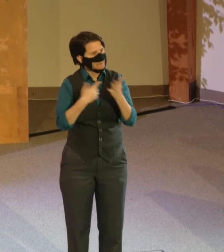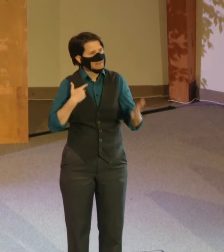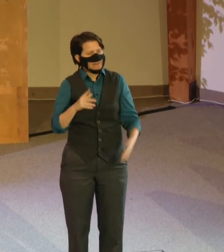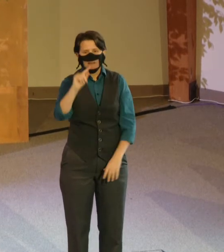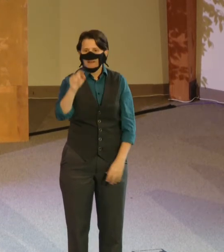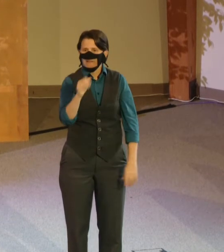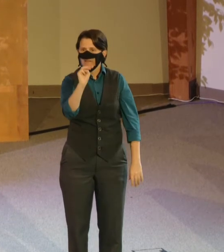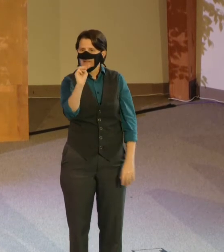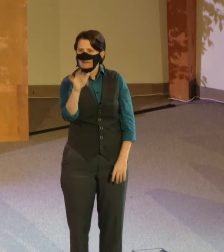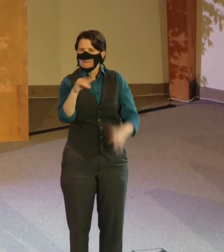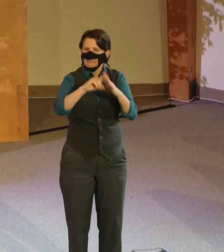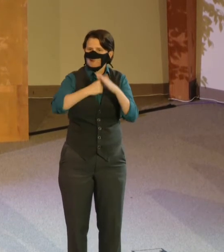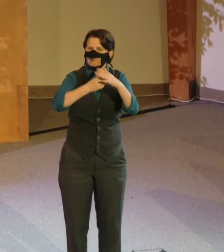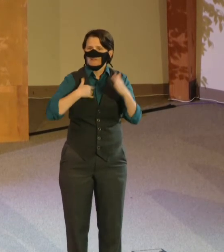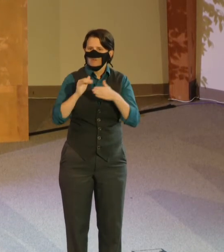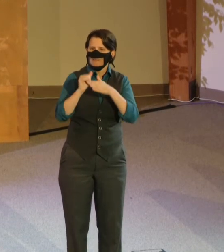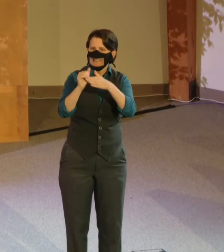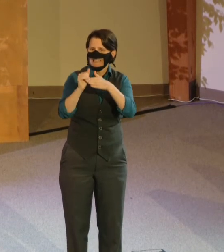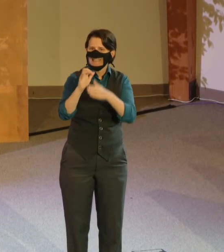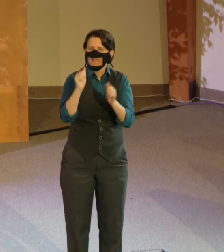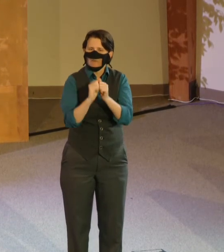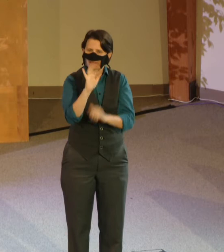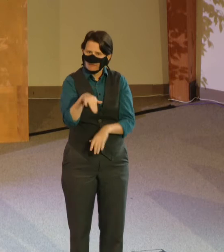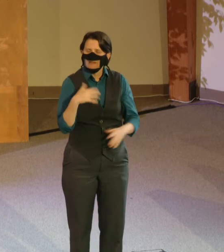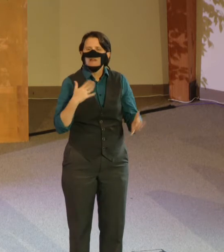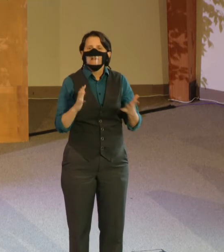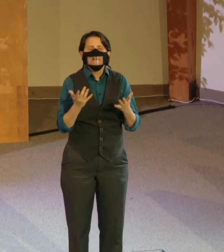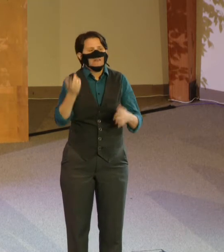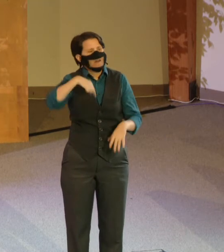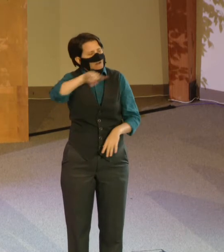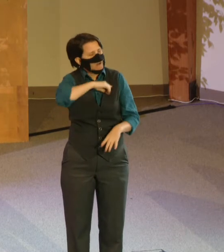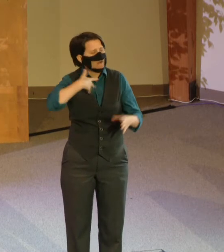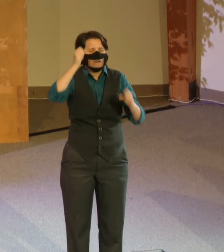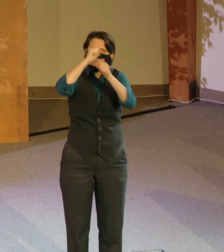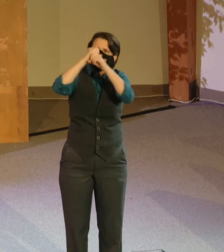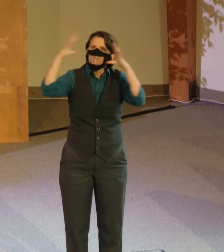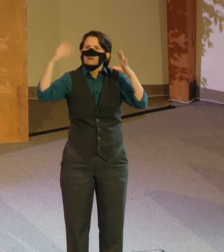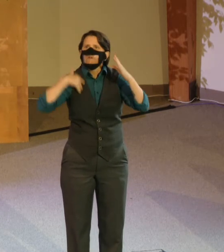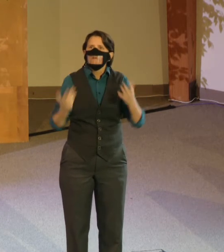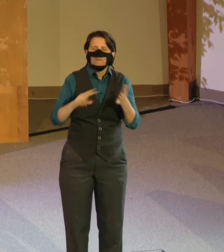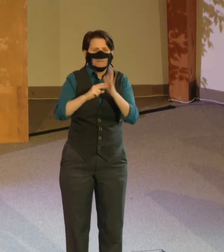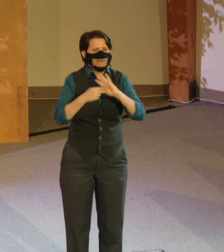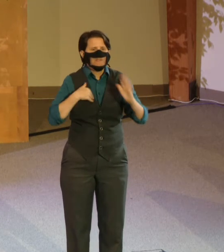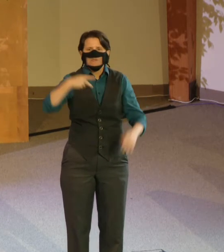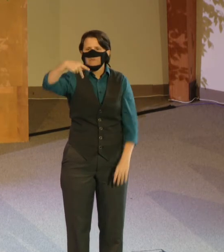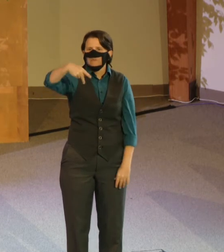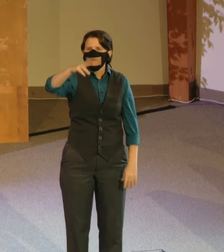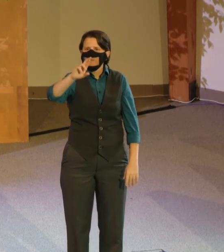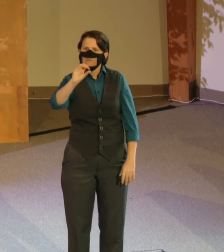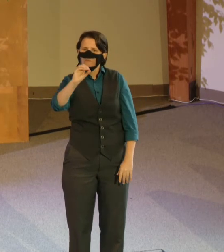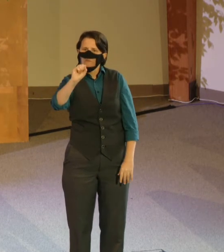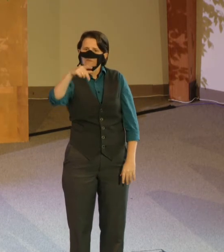lead there with it, and how we envision what we see prosperous-wise, prosperity-wise for this